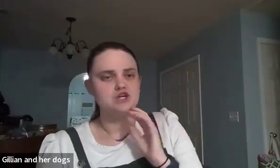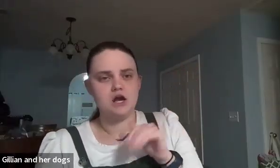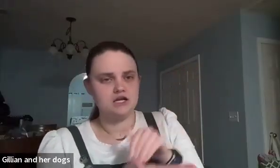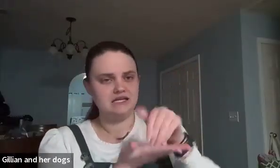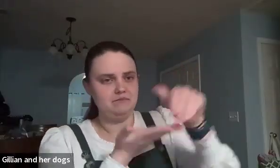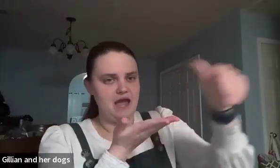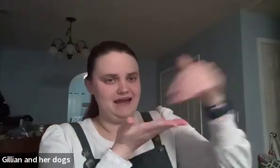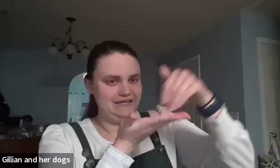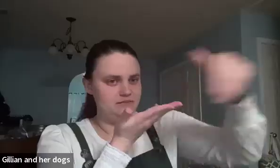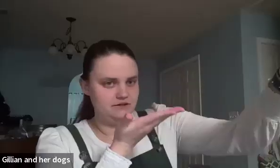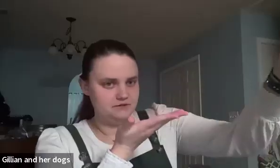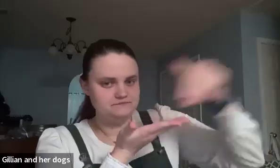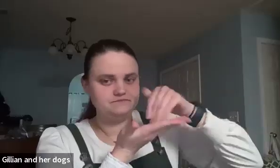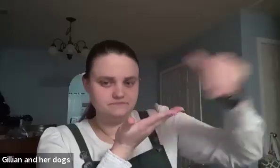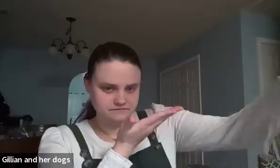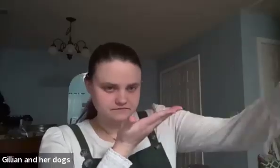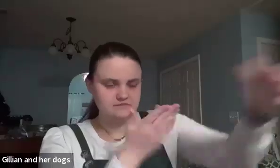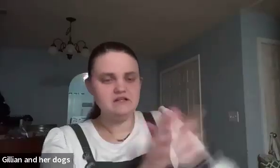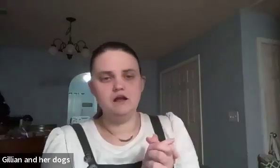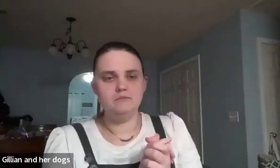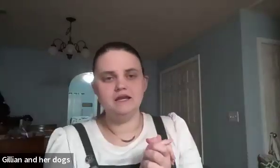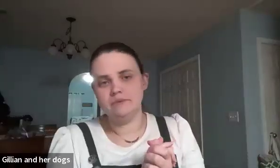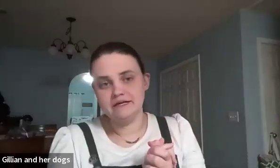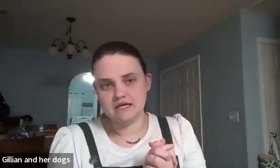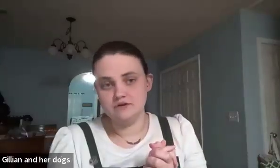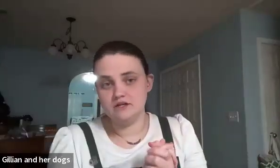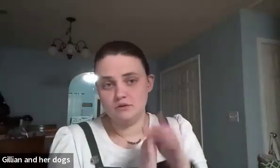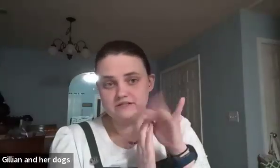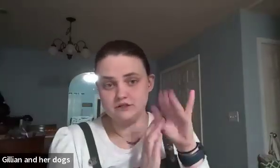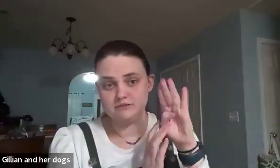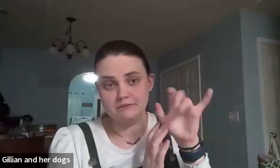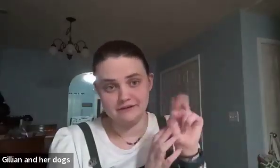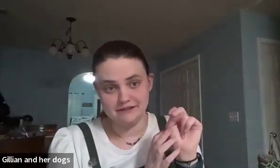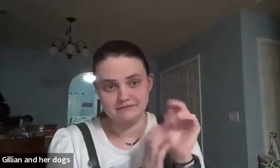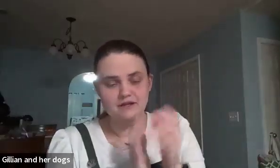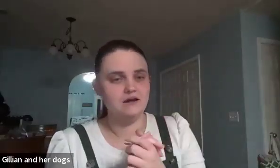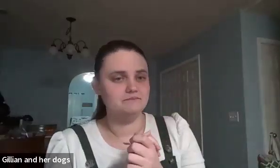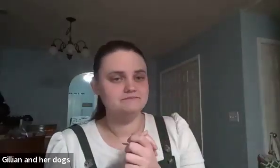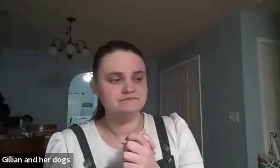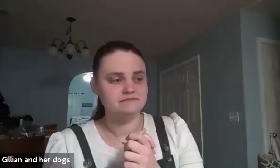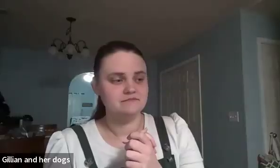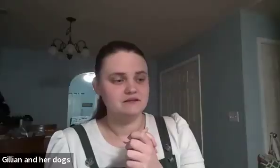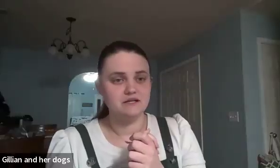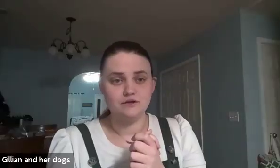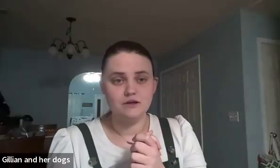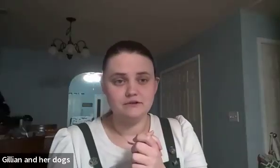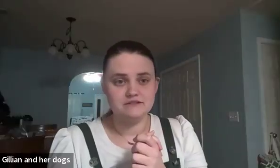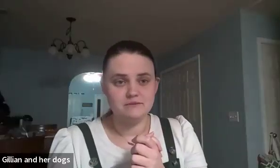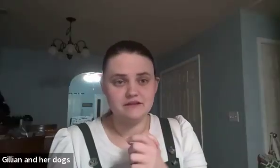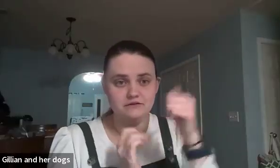not going to keep adding up here. And when in doubt, you can always fingerspell billion. But if you're able to talk about that, good